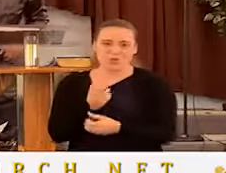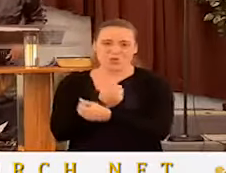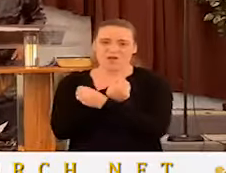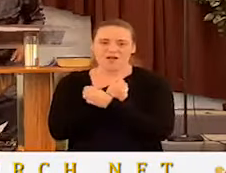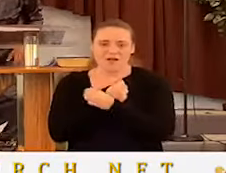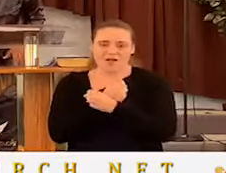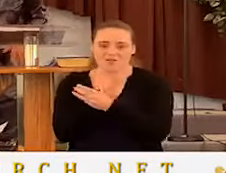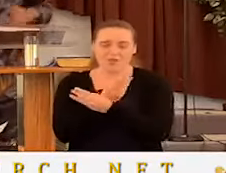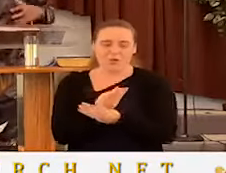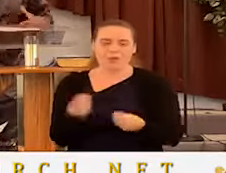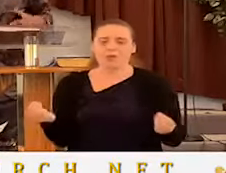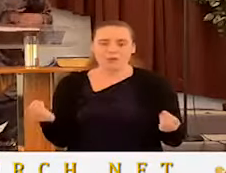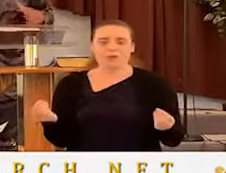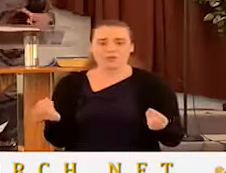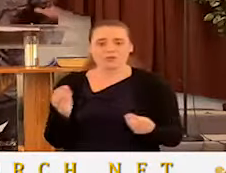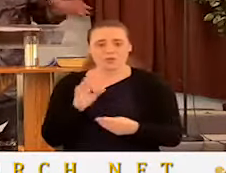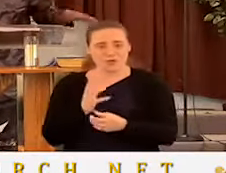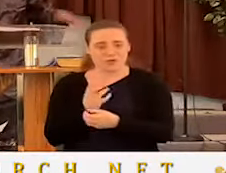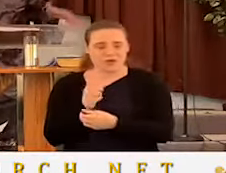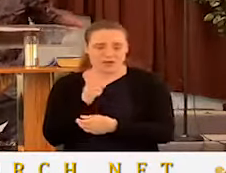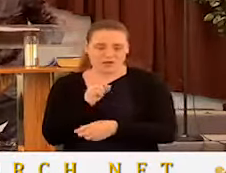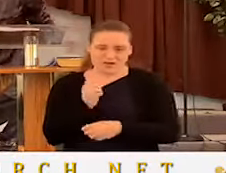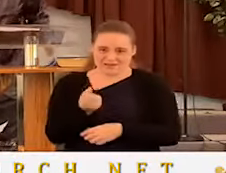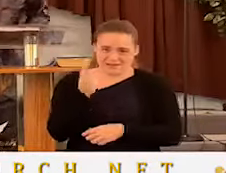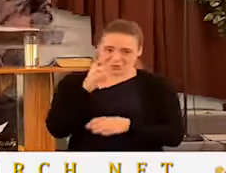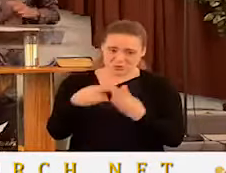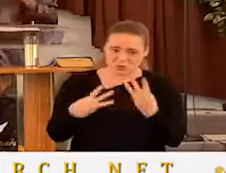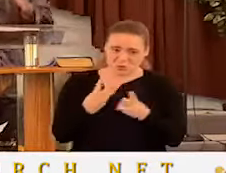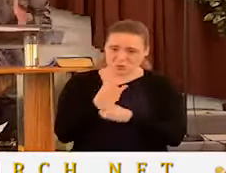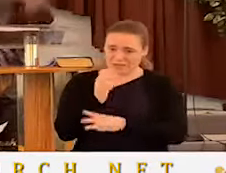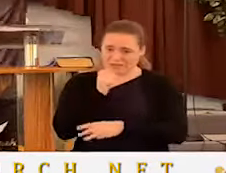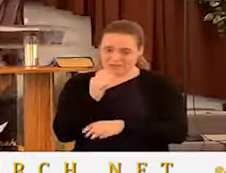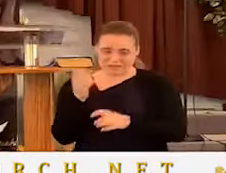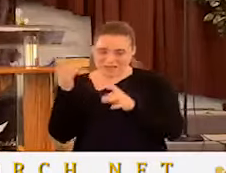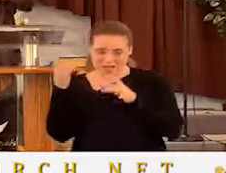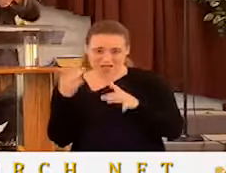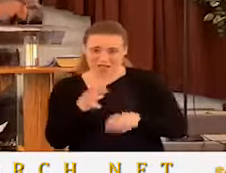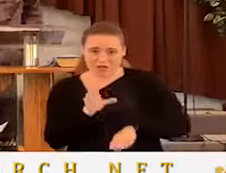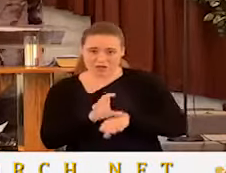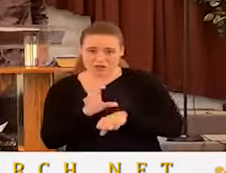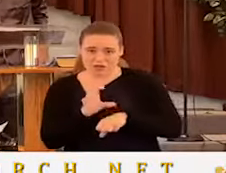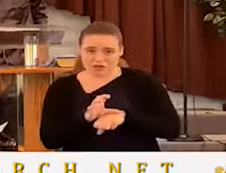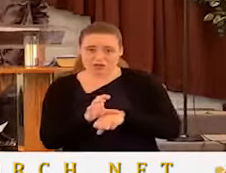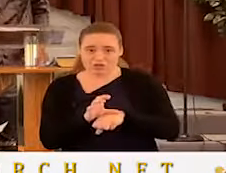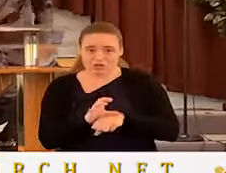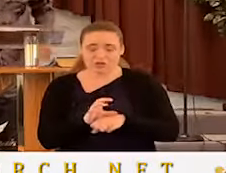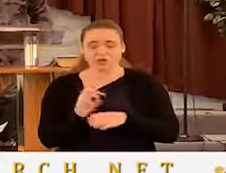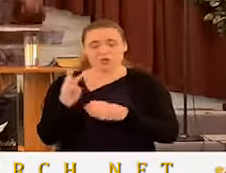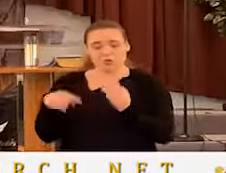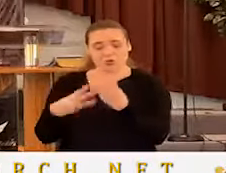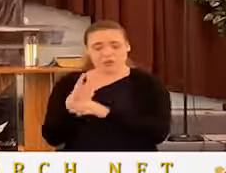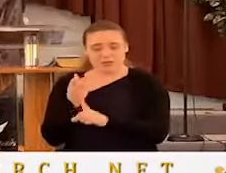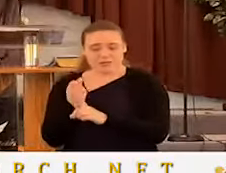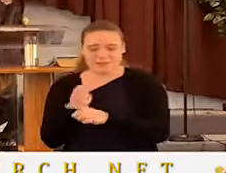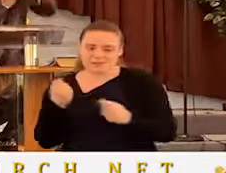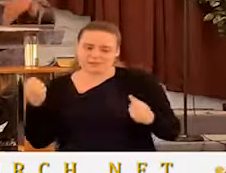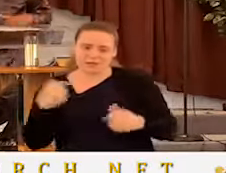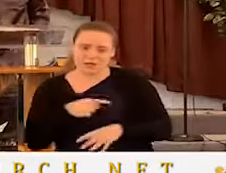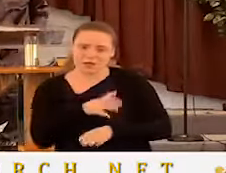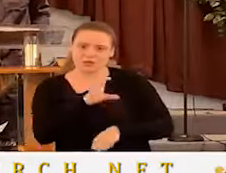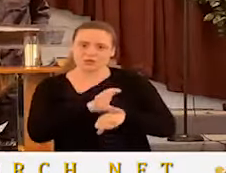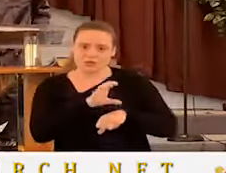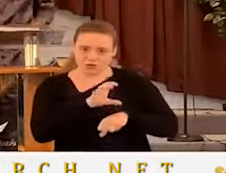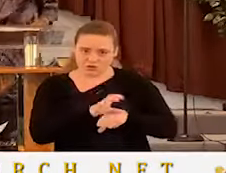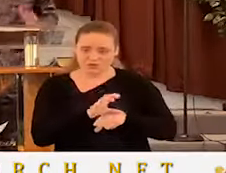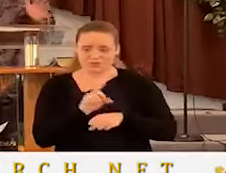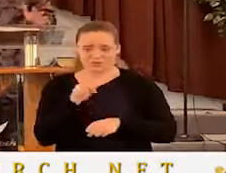out of the church. The world doesn't hate the church. The world is scared of the church. The world is afraid